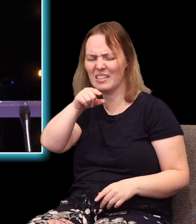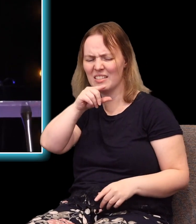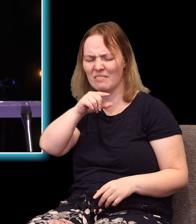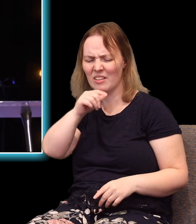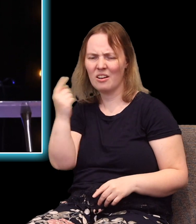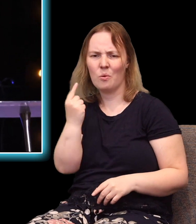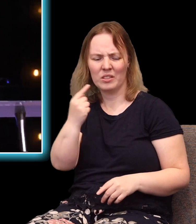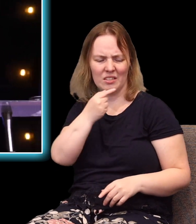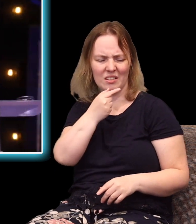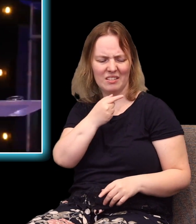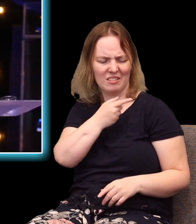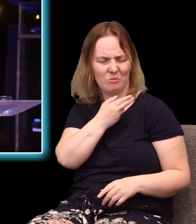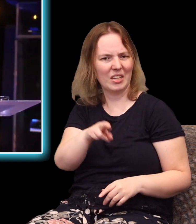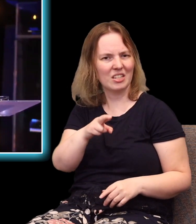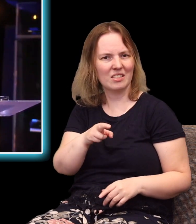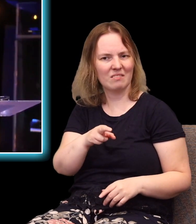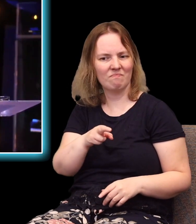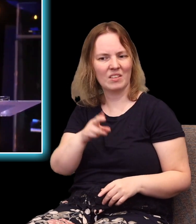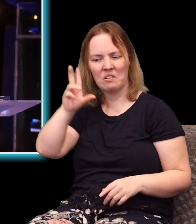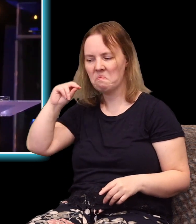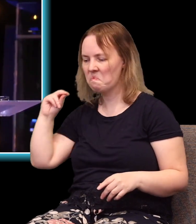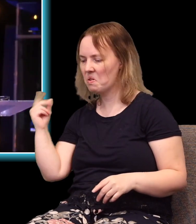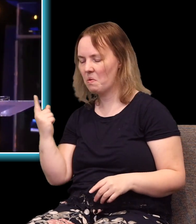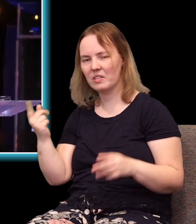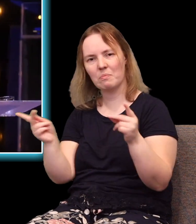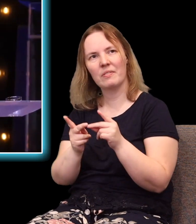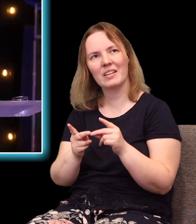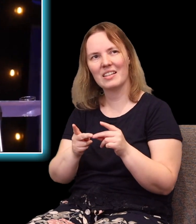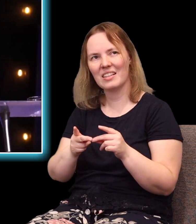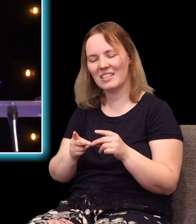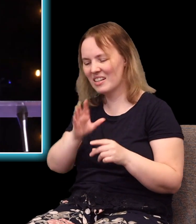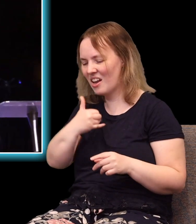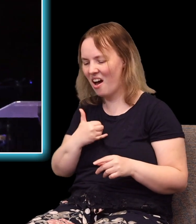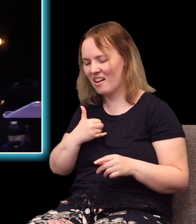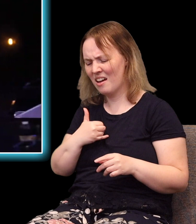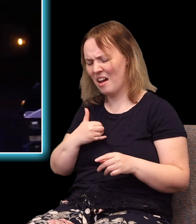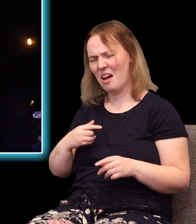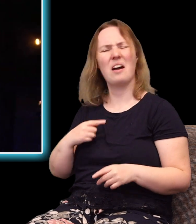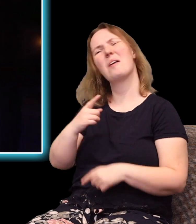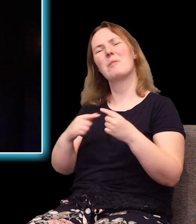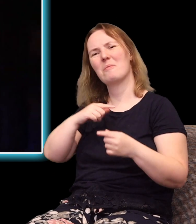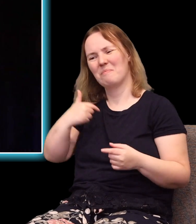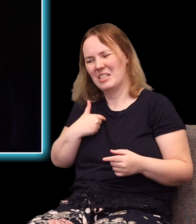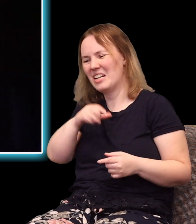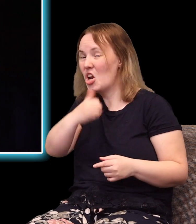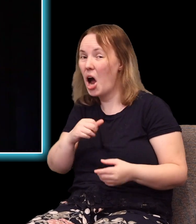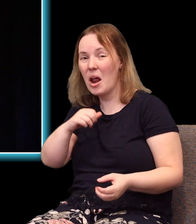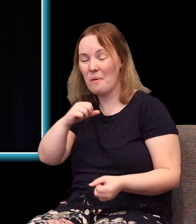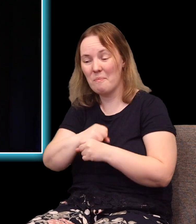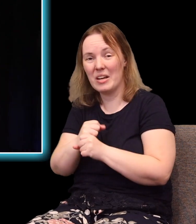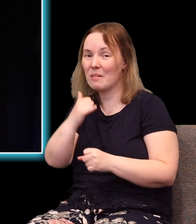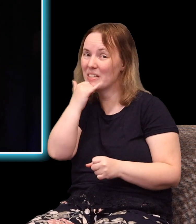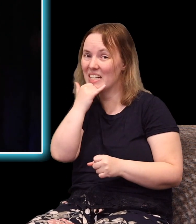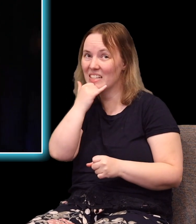religious. Oh, we say, oh, well, nobody's perfect. Or, you know, whatever. No. It's not about me not making mistakes. We will